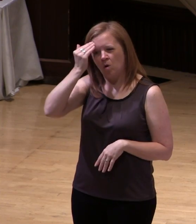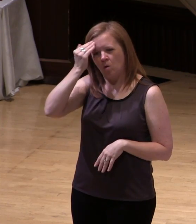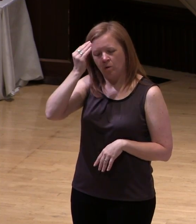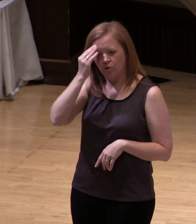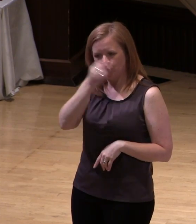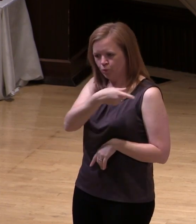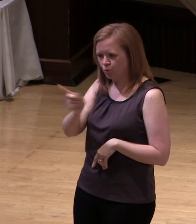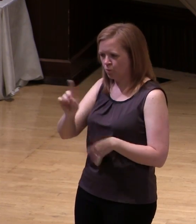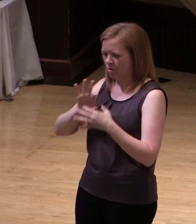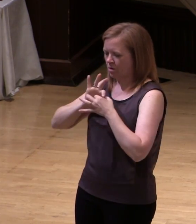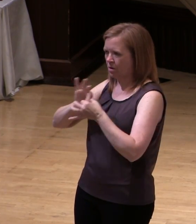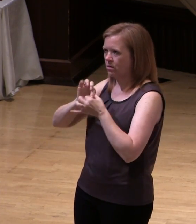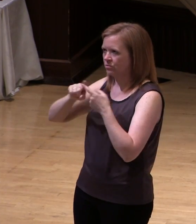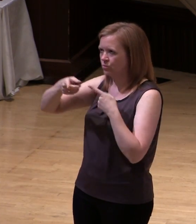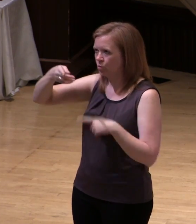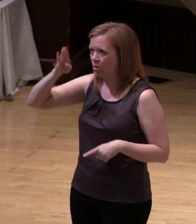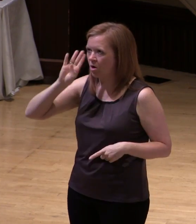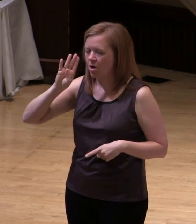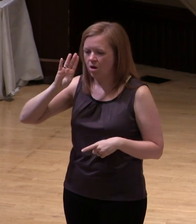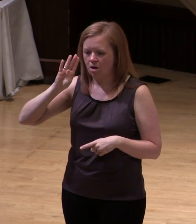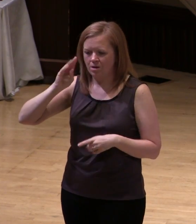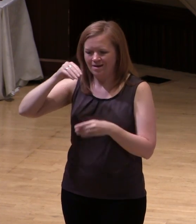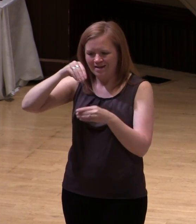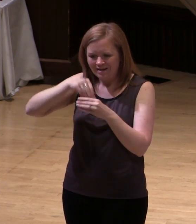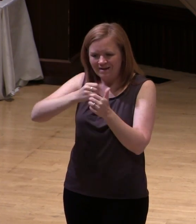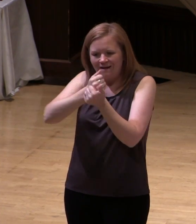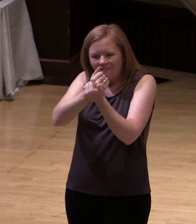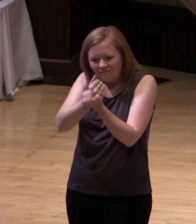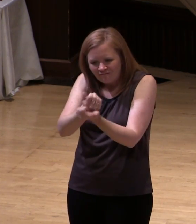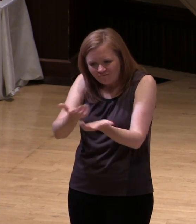connected to God in everything that you do.